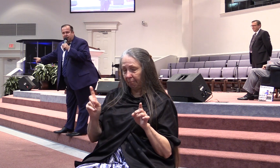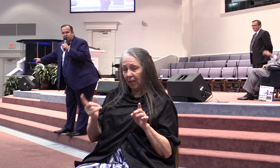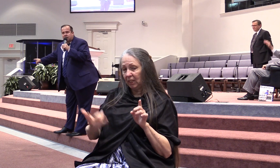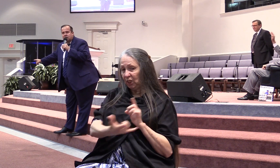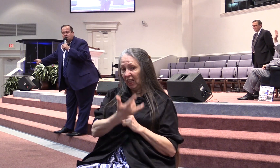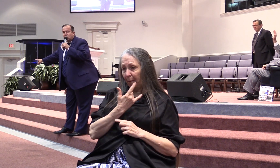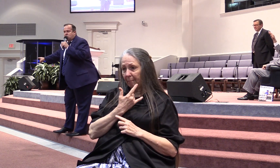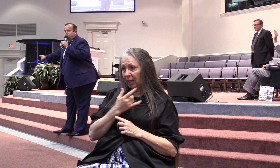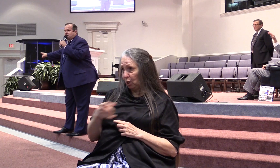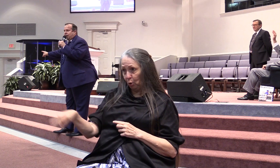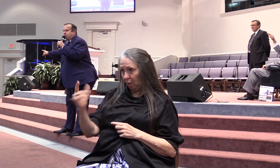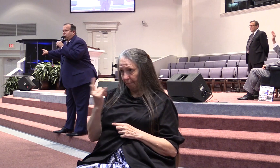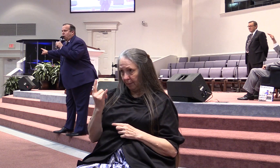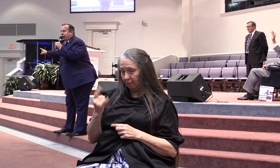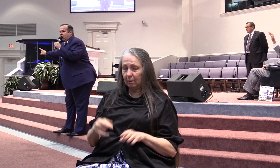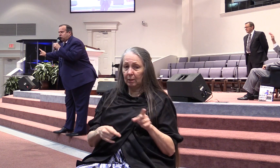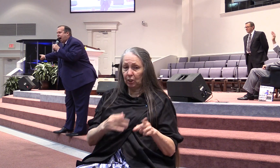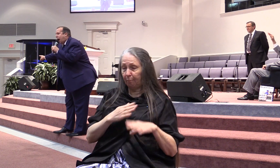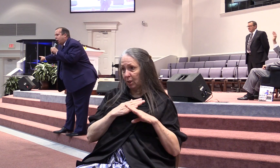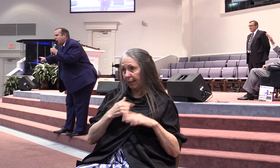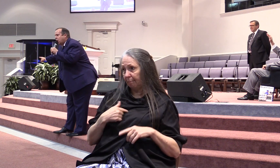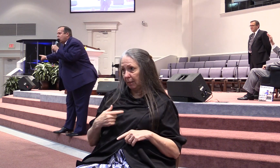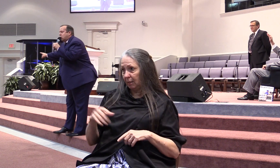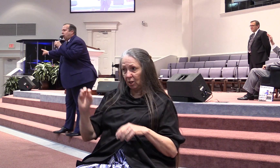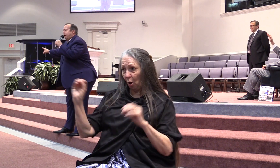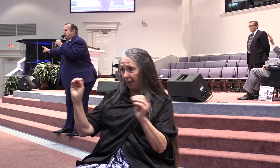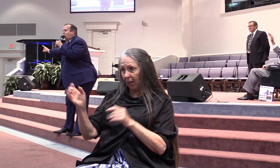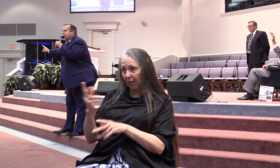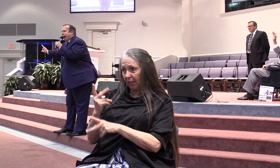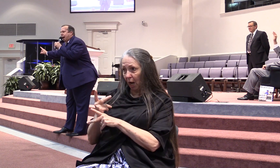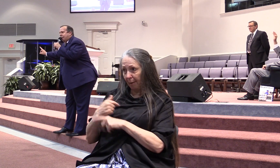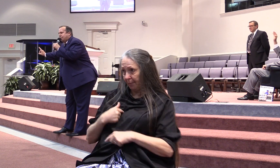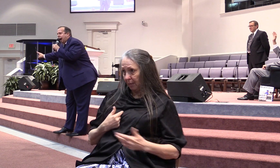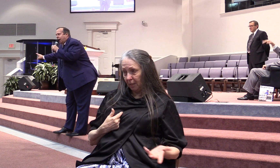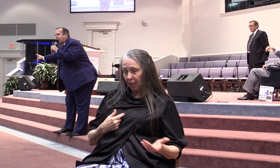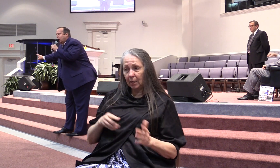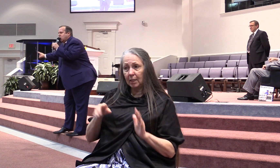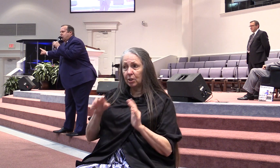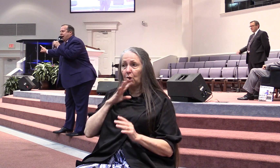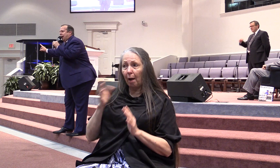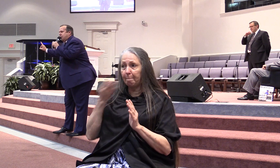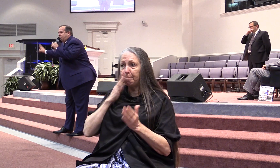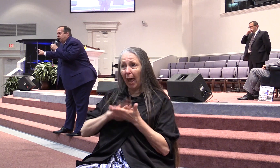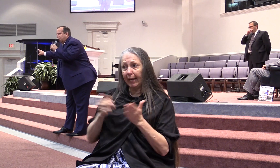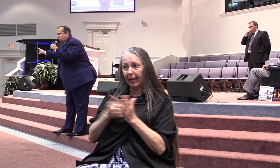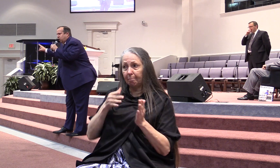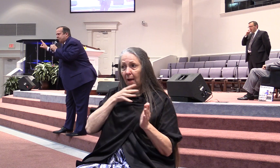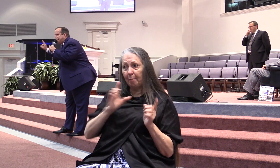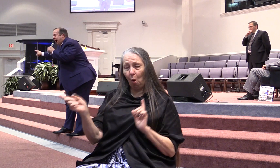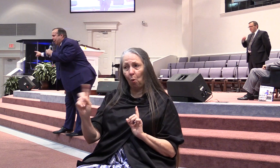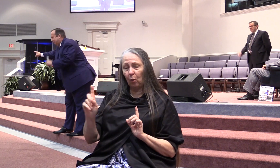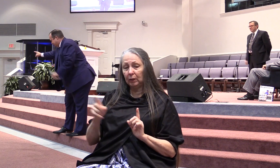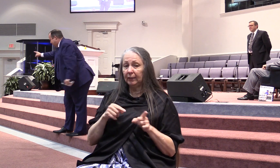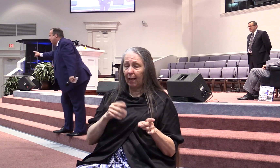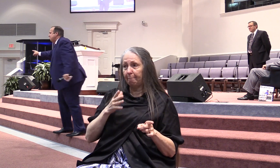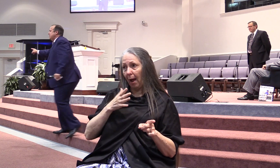else did. She protected me when nobody else cared. Don't come up and talk bad about my mama. She may not be perfect, but she's my